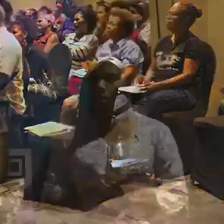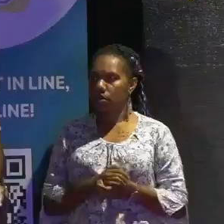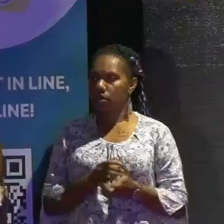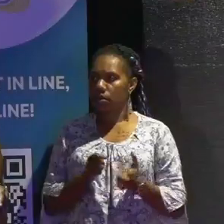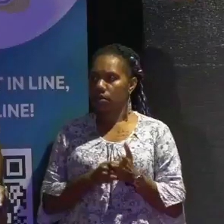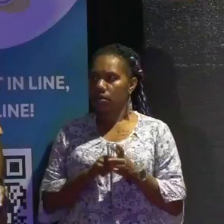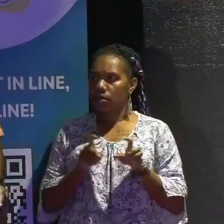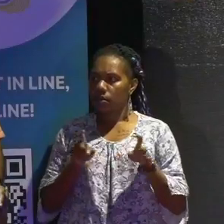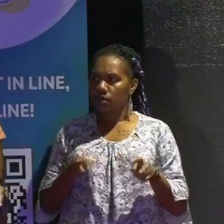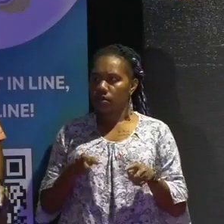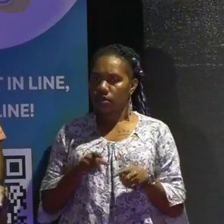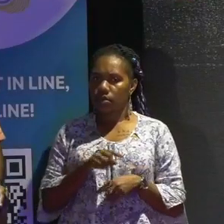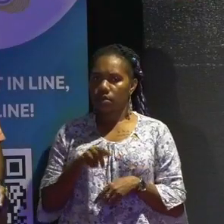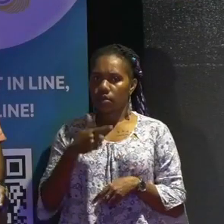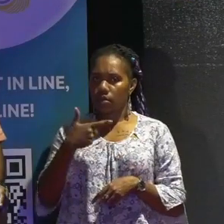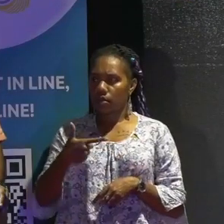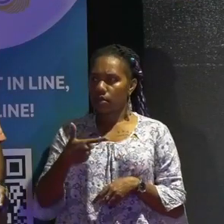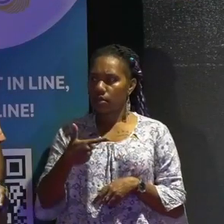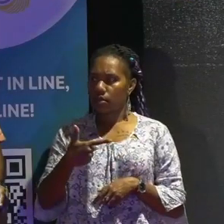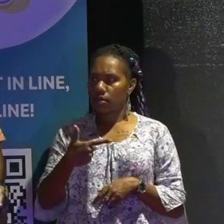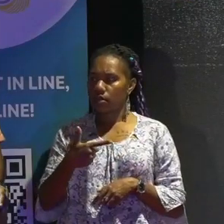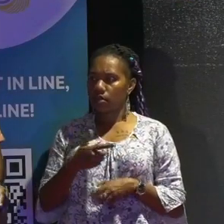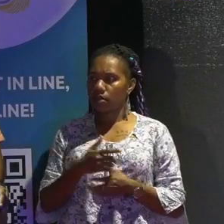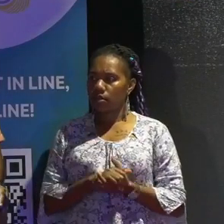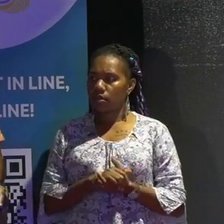be your net.